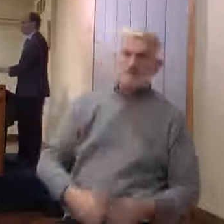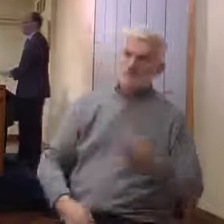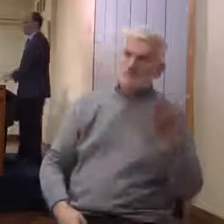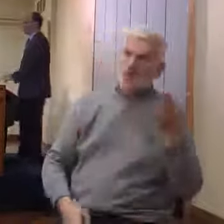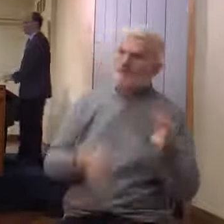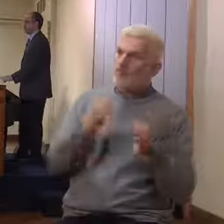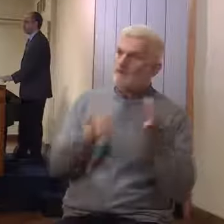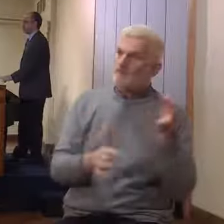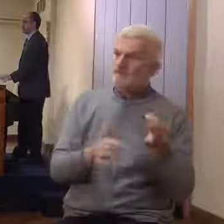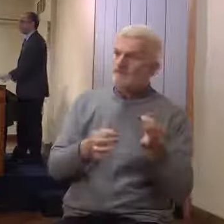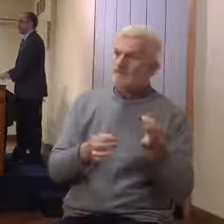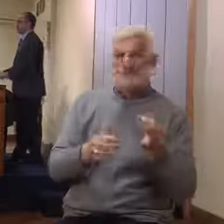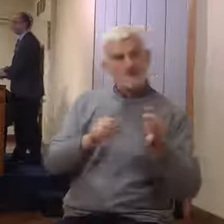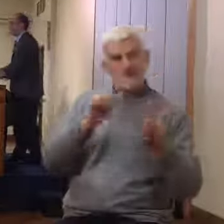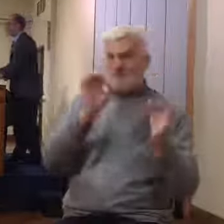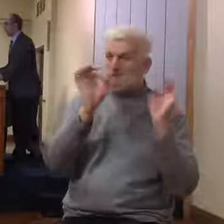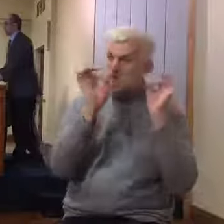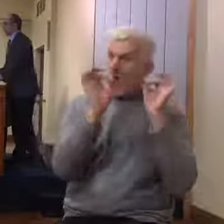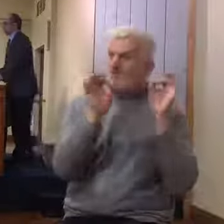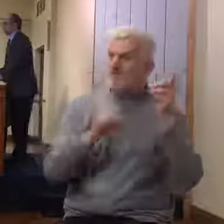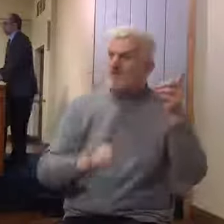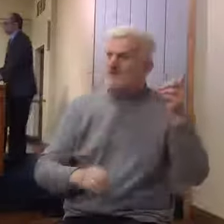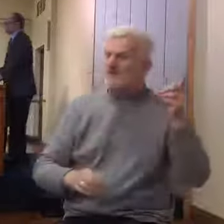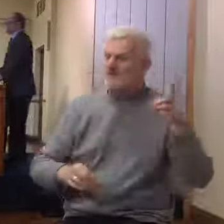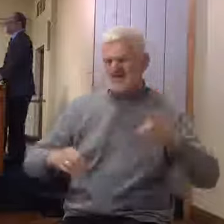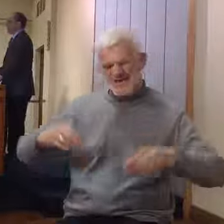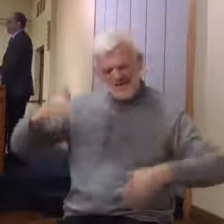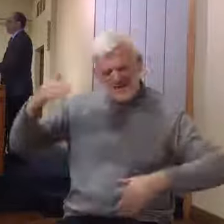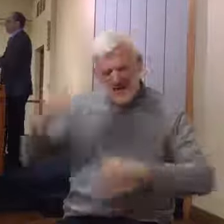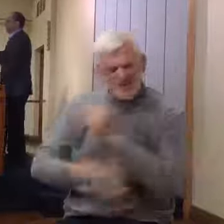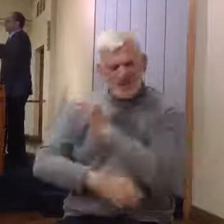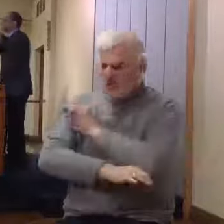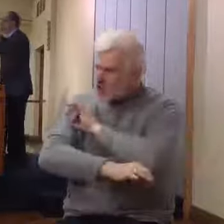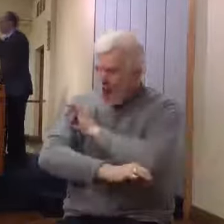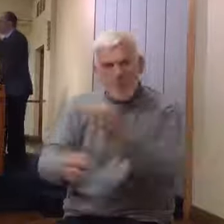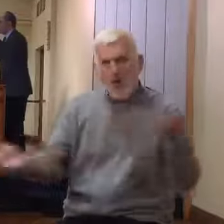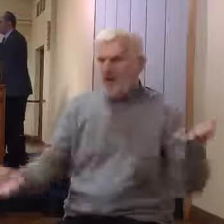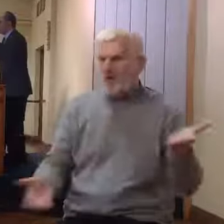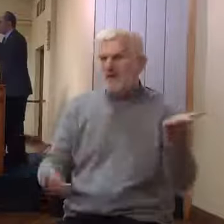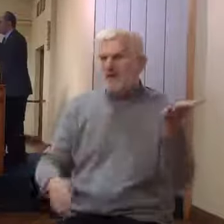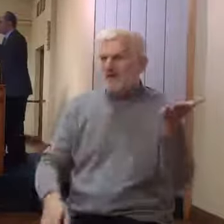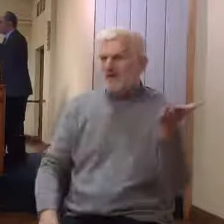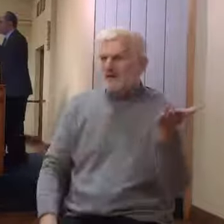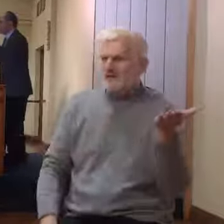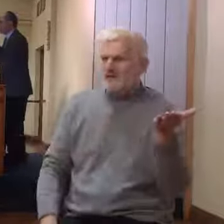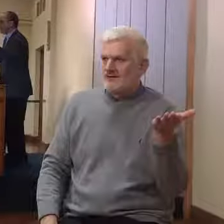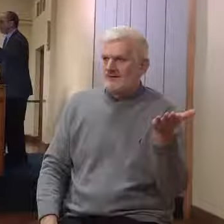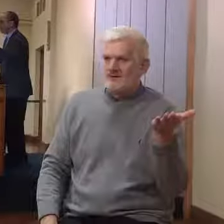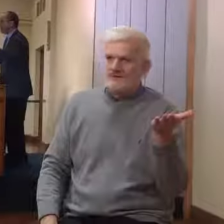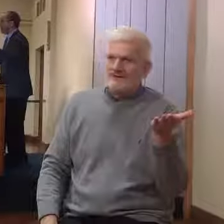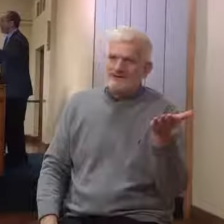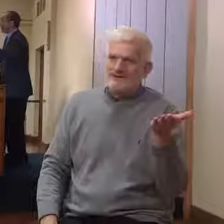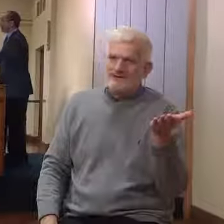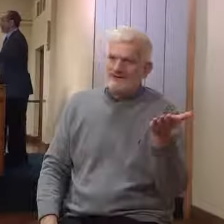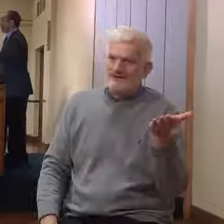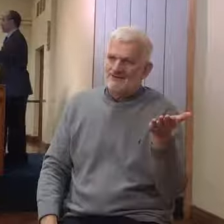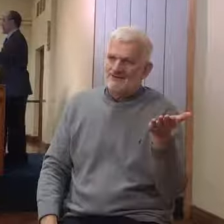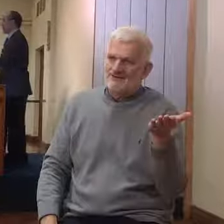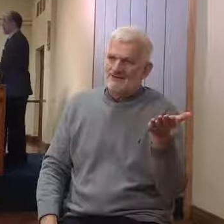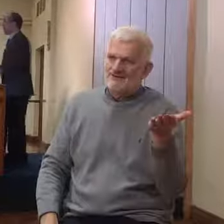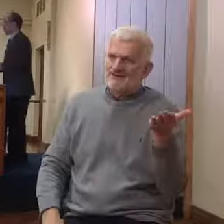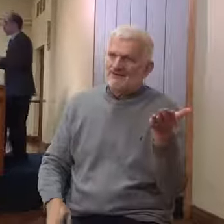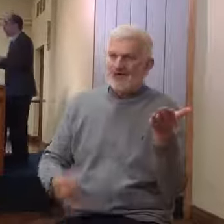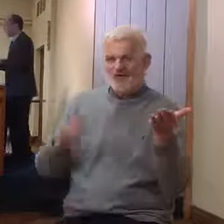such thing. Why? Because the best government you can have in this world is